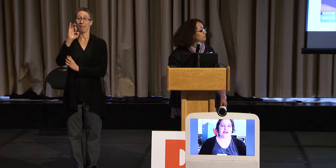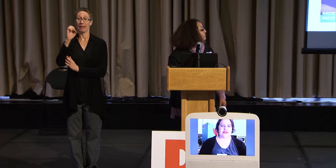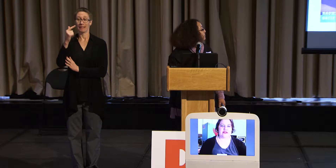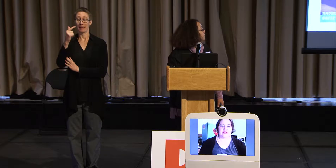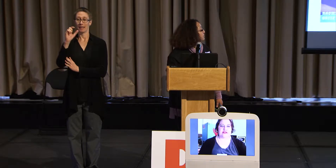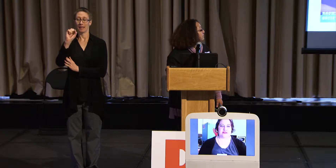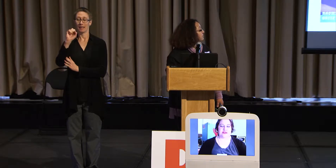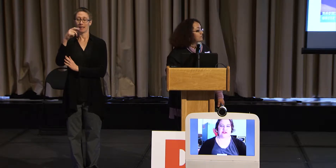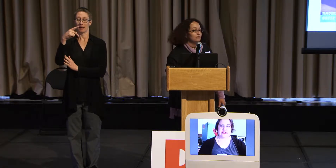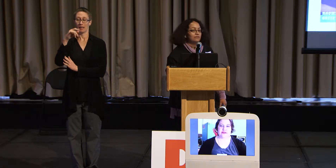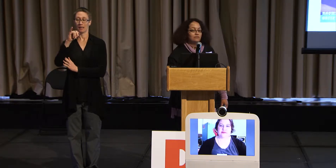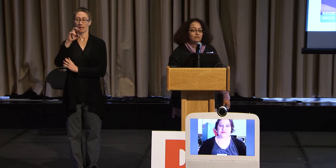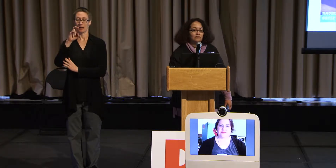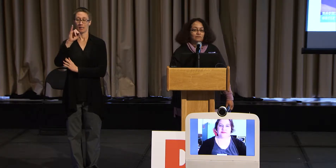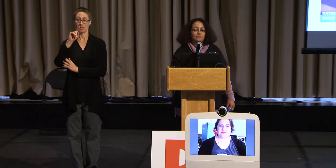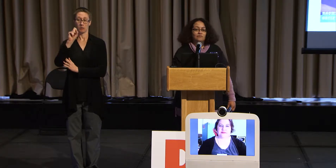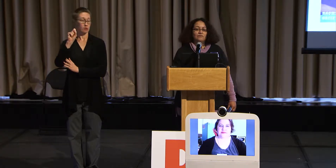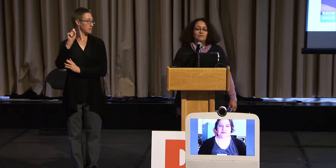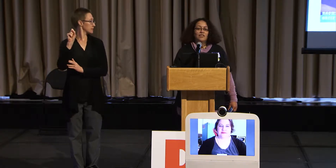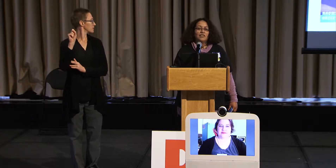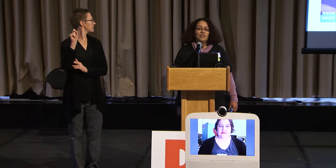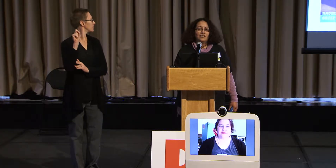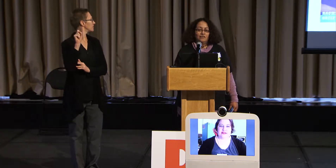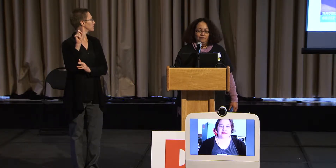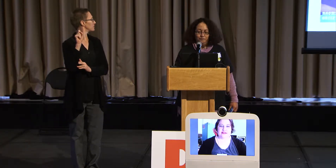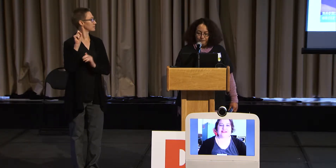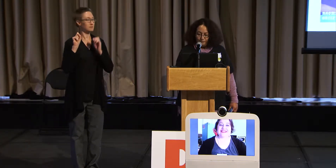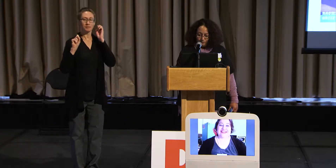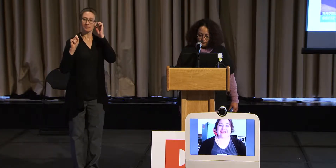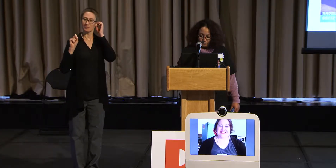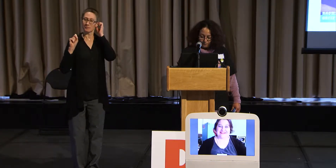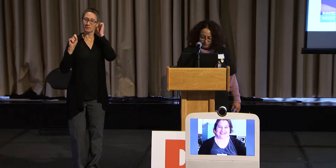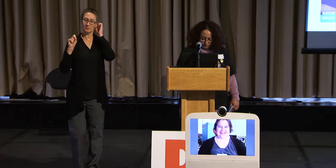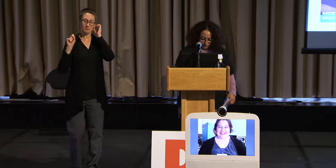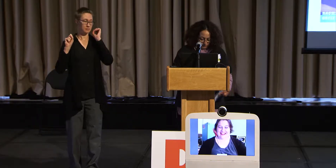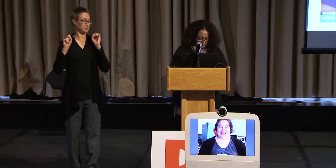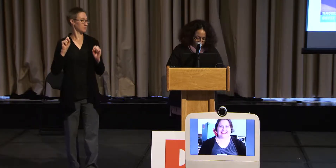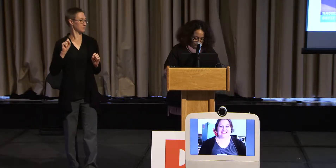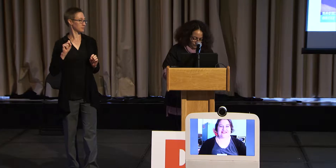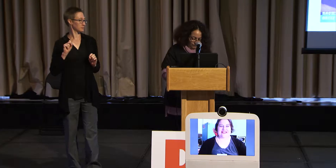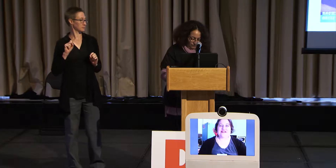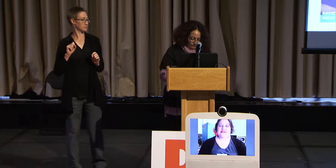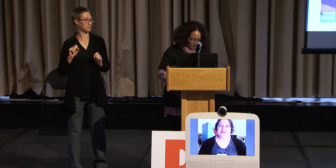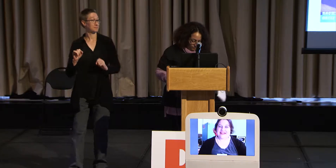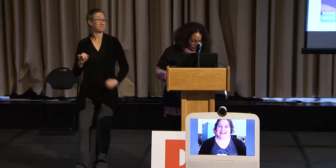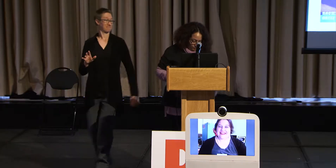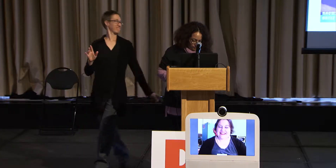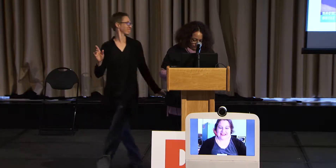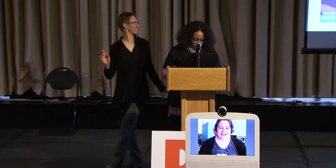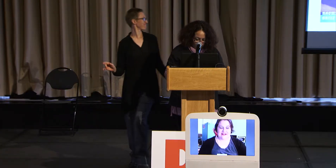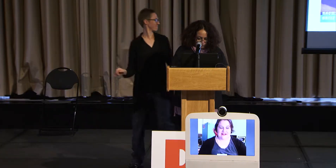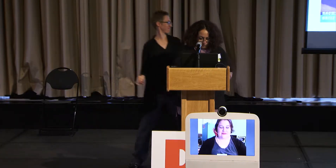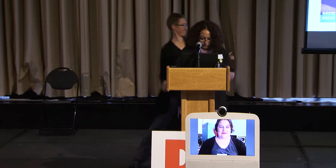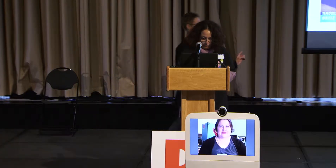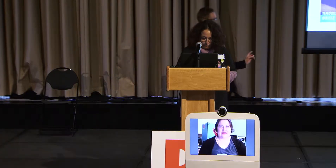Great. Am I on the loudspeakers now? Yes. Thank you. So hello,